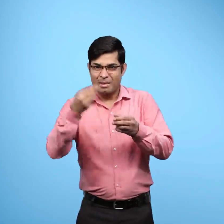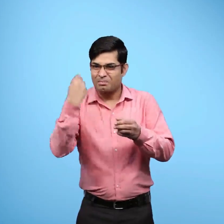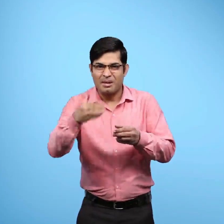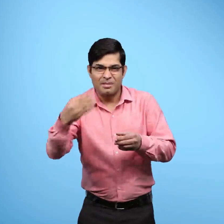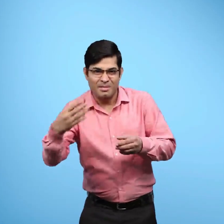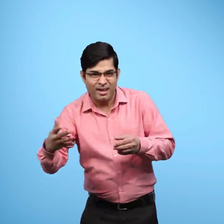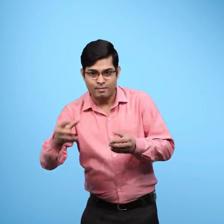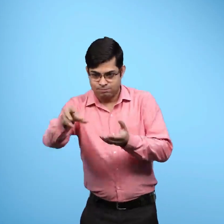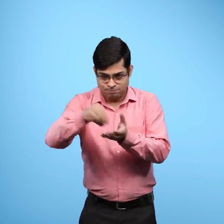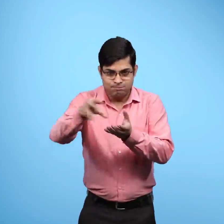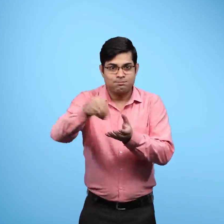Collect used matchsticks.